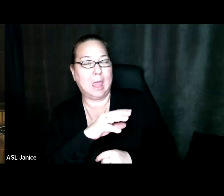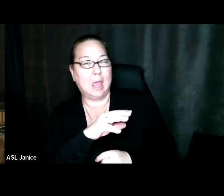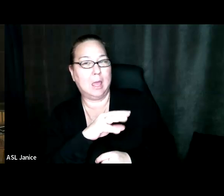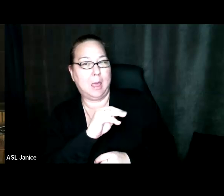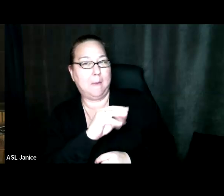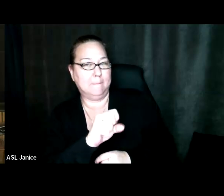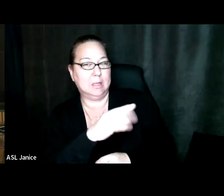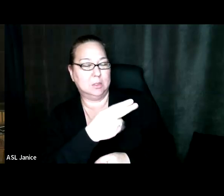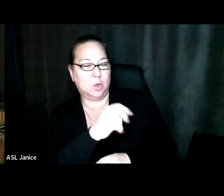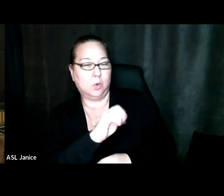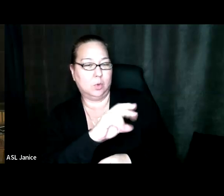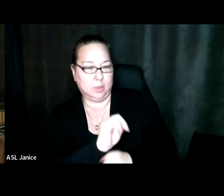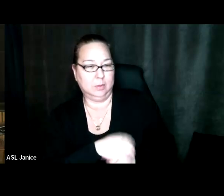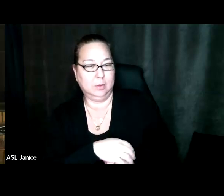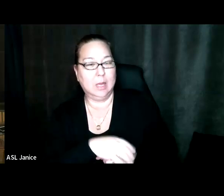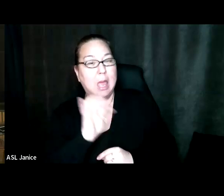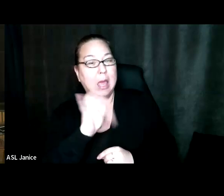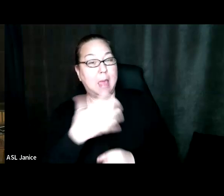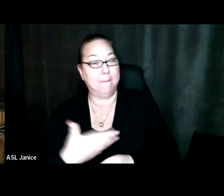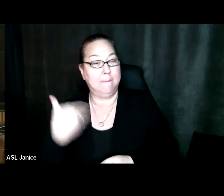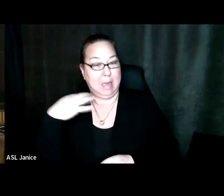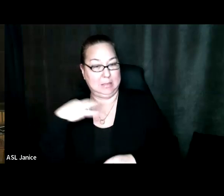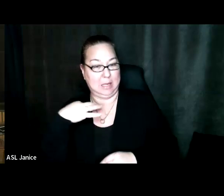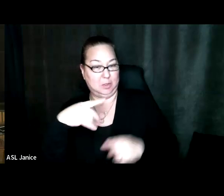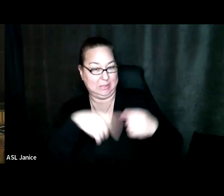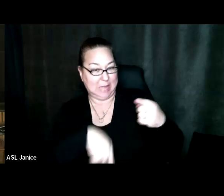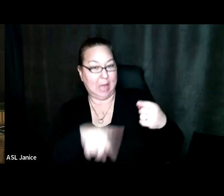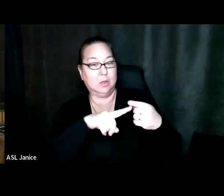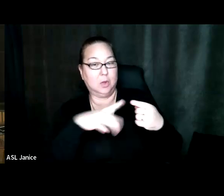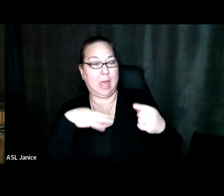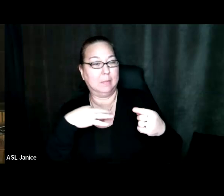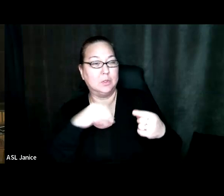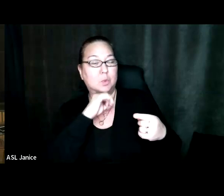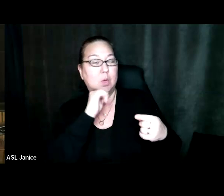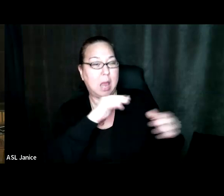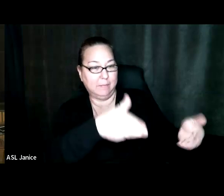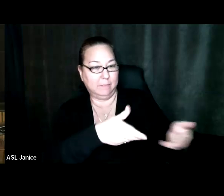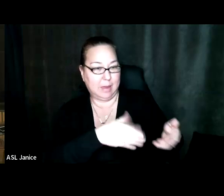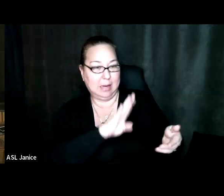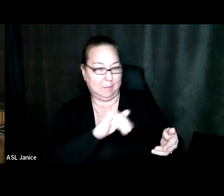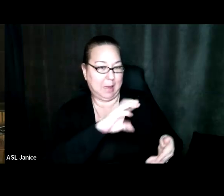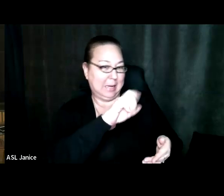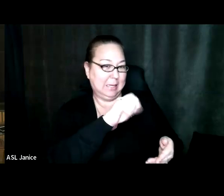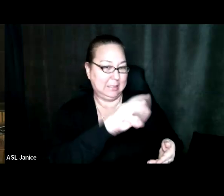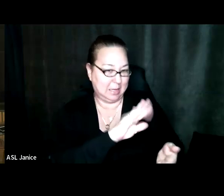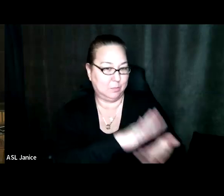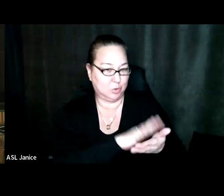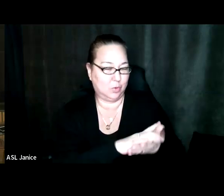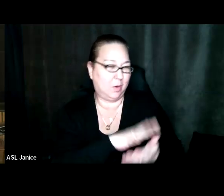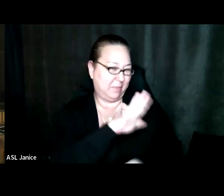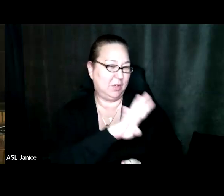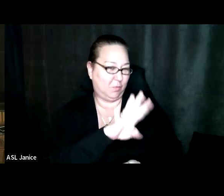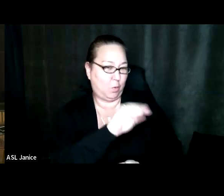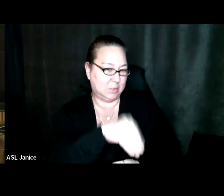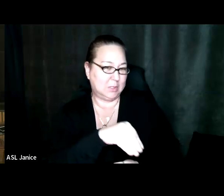exam school, 54% of them were enrolled in a BPS school in October. So about half. So about